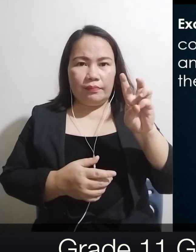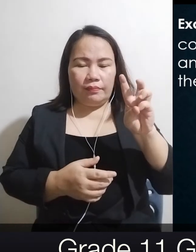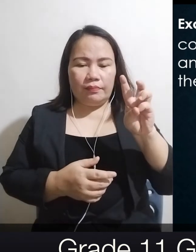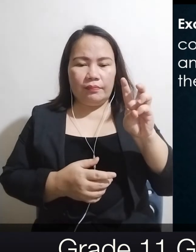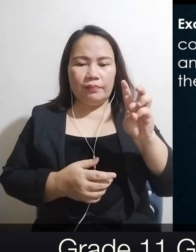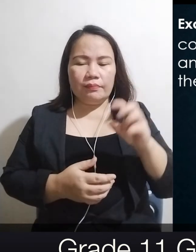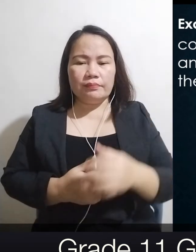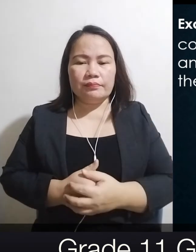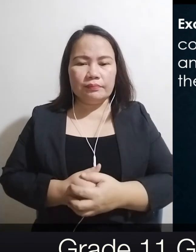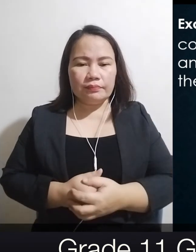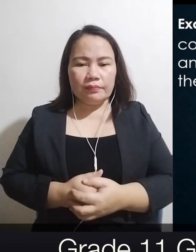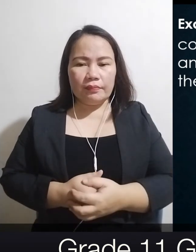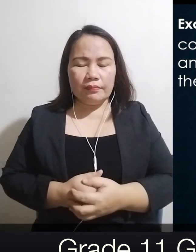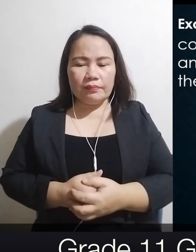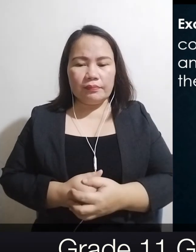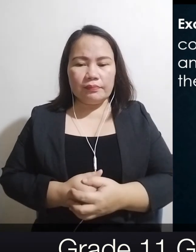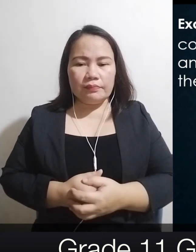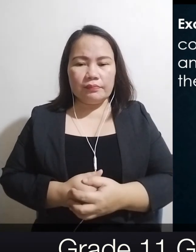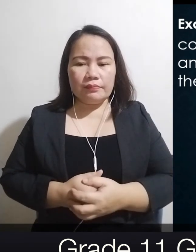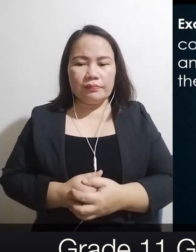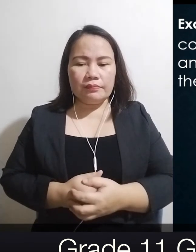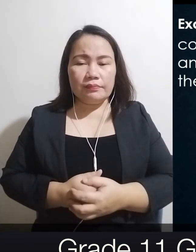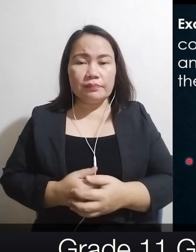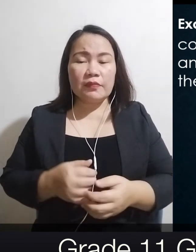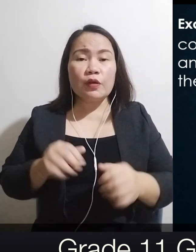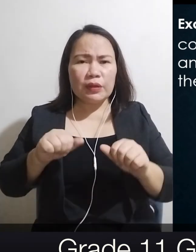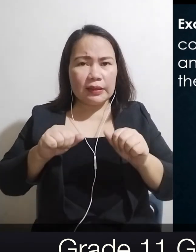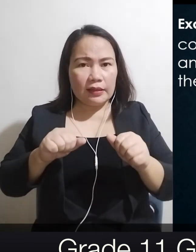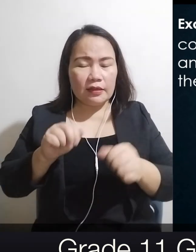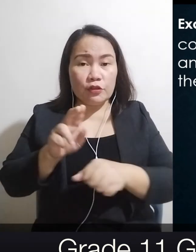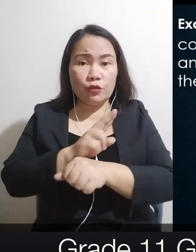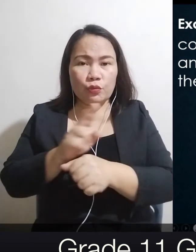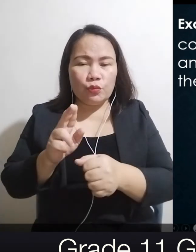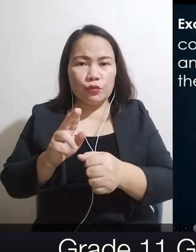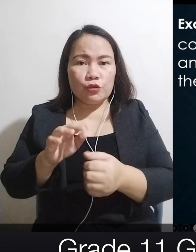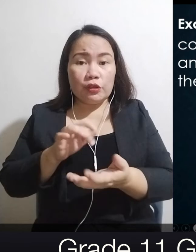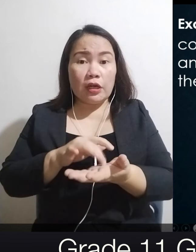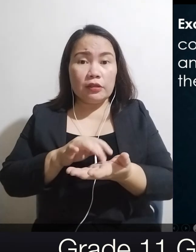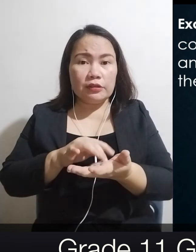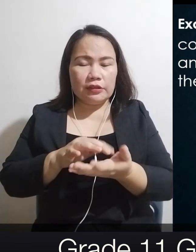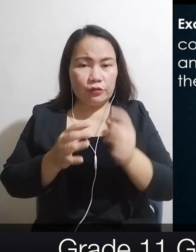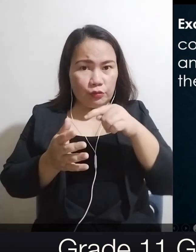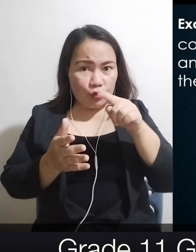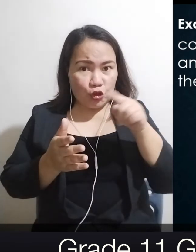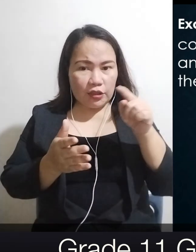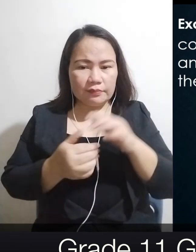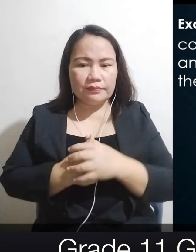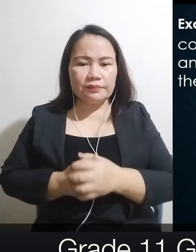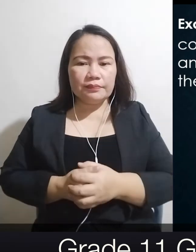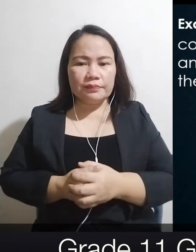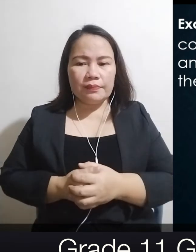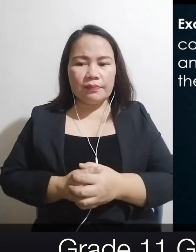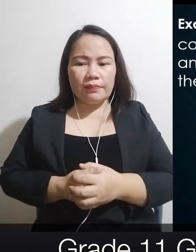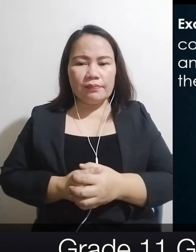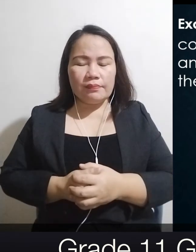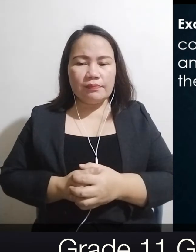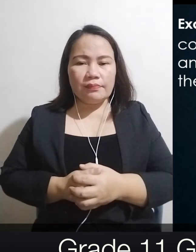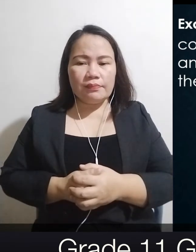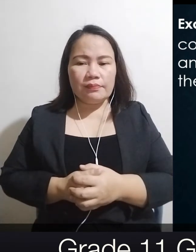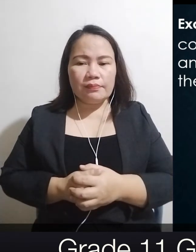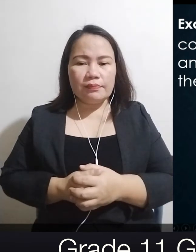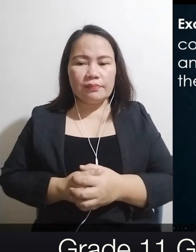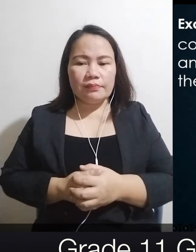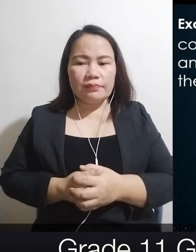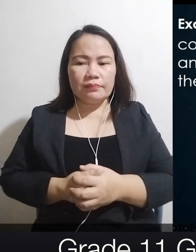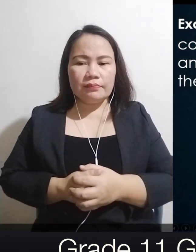133,822 pesos and 56 centavos. So, you can use again your calculator to check. Okay? So, we